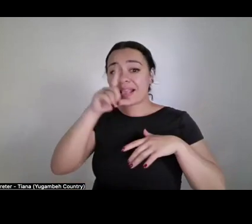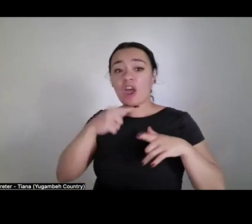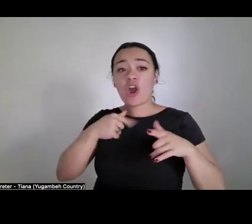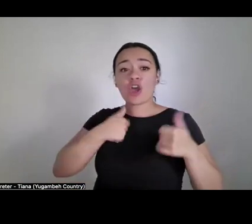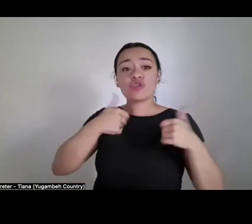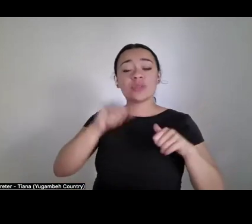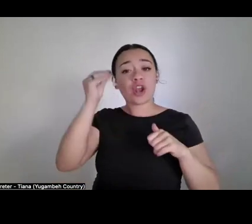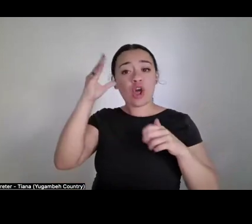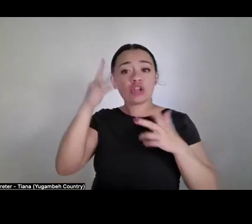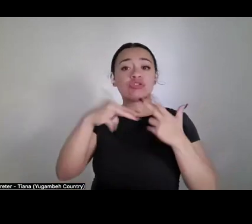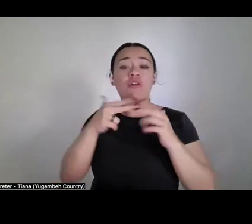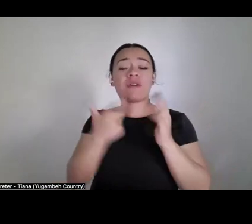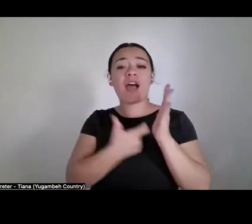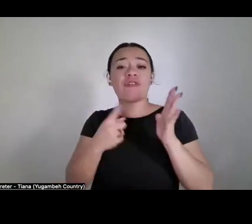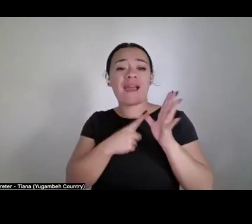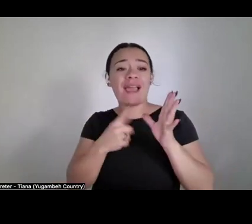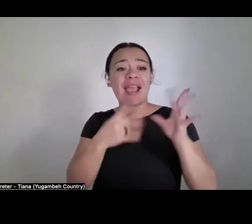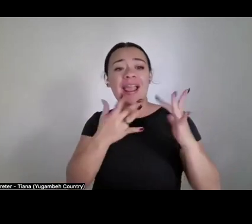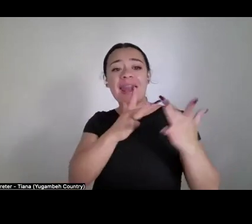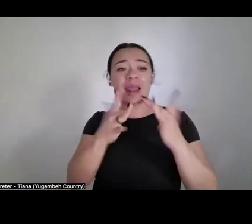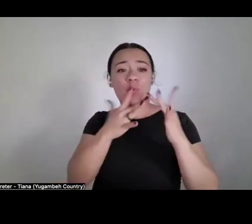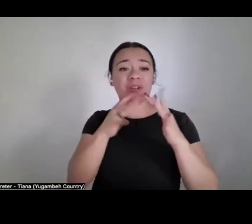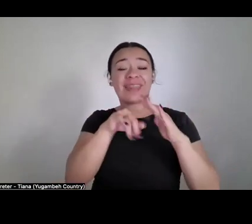networks in that state, e.g. for venues, etc.?